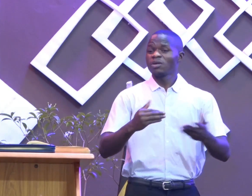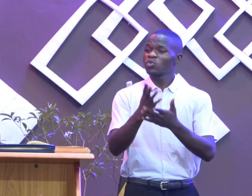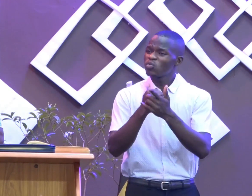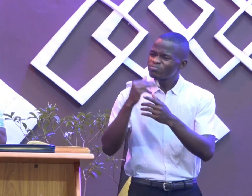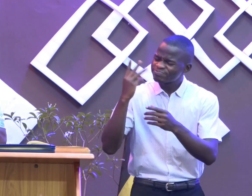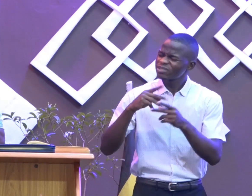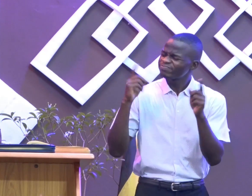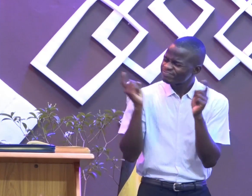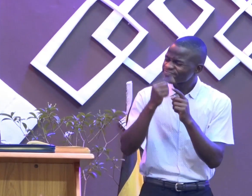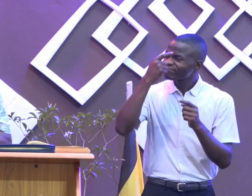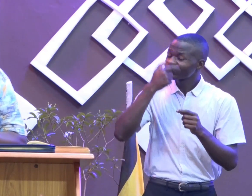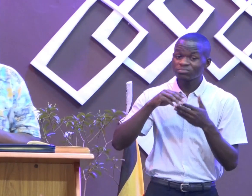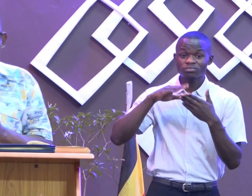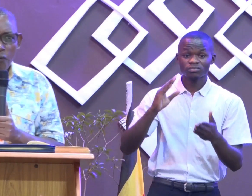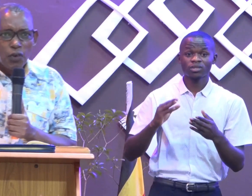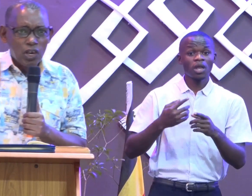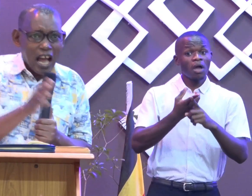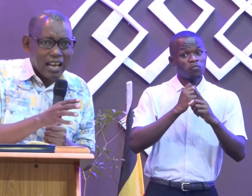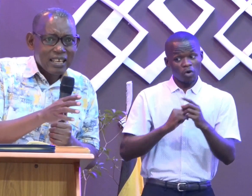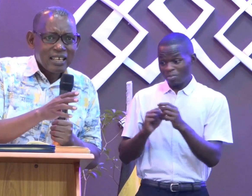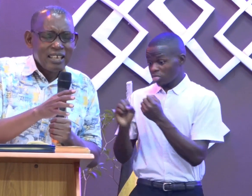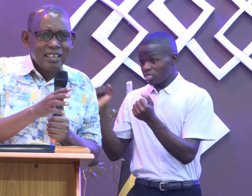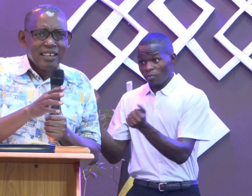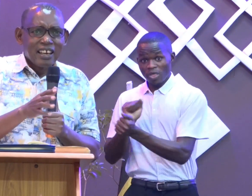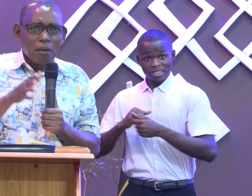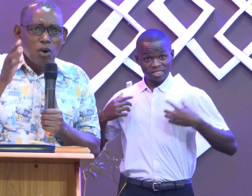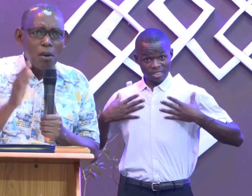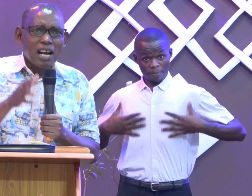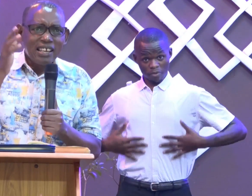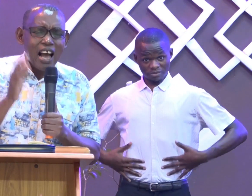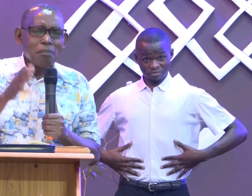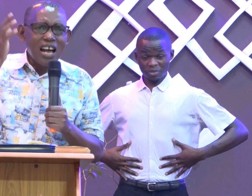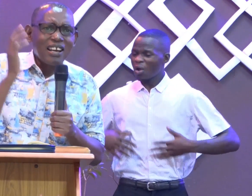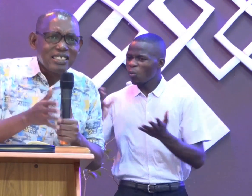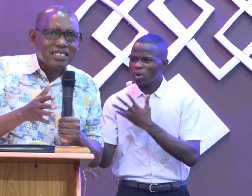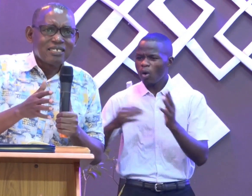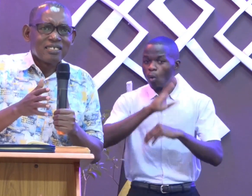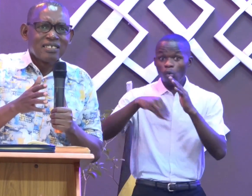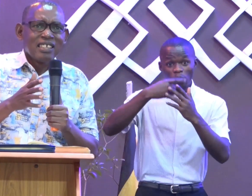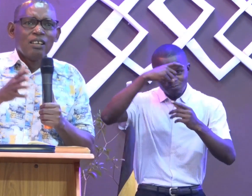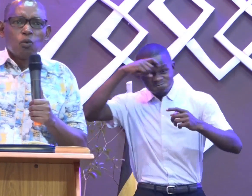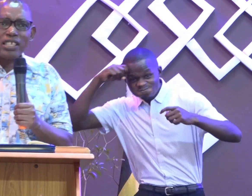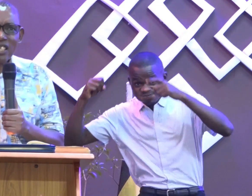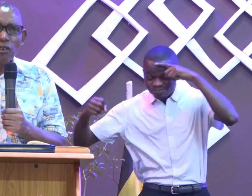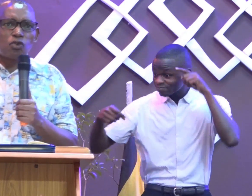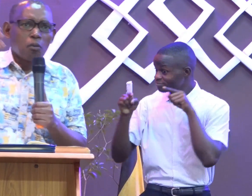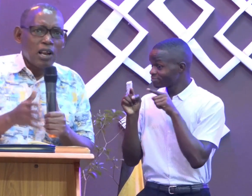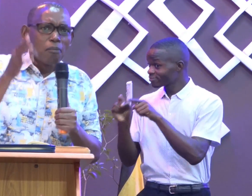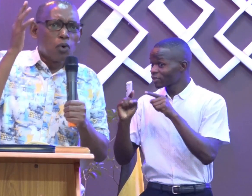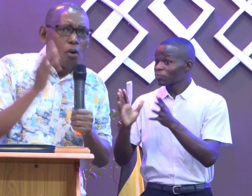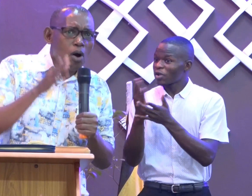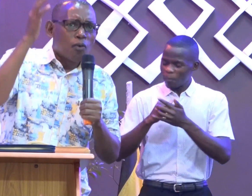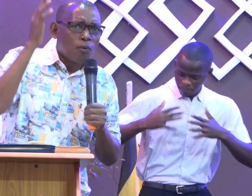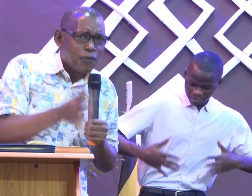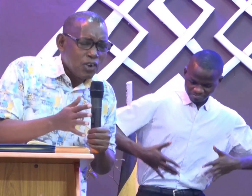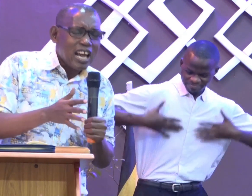basebo. It will be sorrowful friends. Okuva mu guno oguvunda. If you leave the corruptible life. Nga mwamalira amaanyi. Where you focus. Wasanyusa obulamu